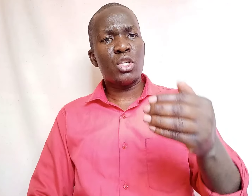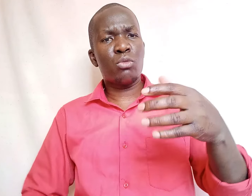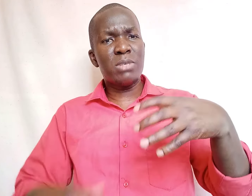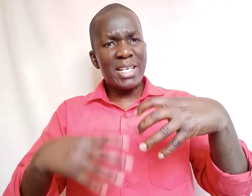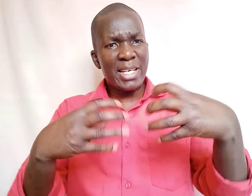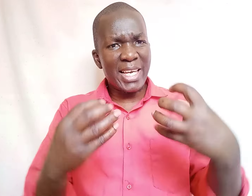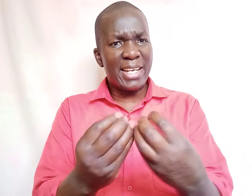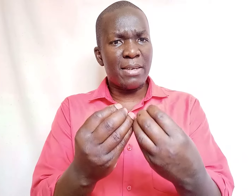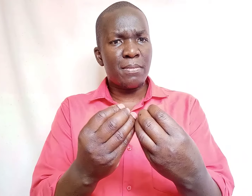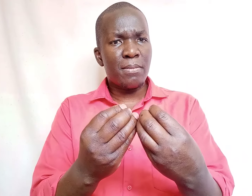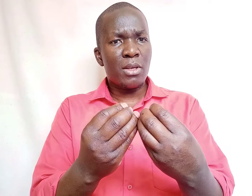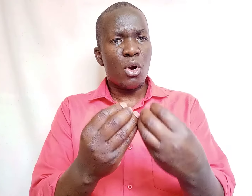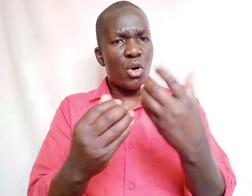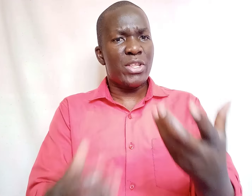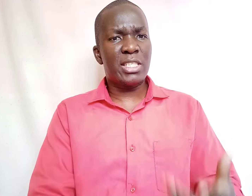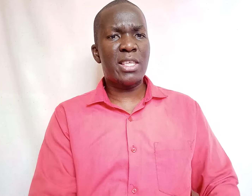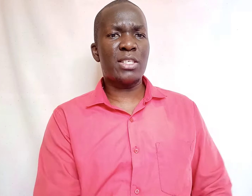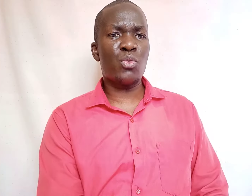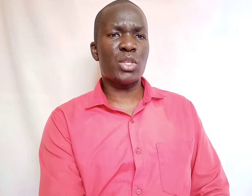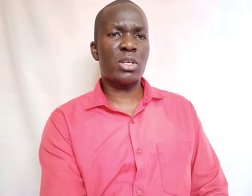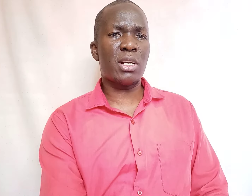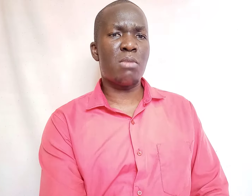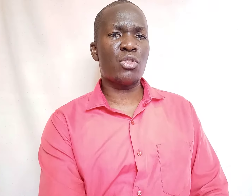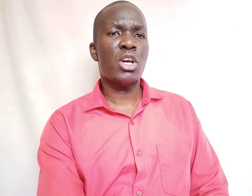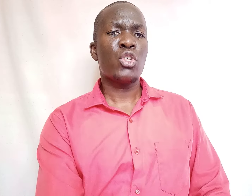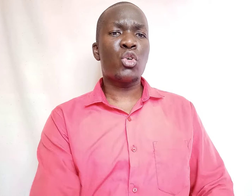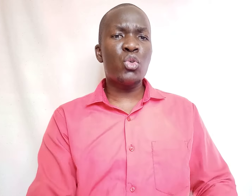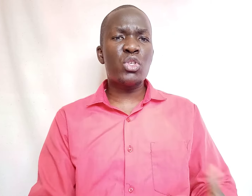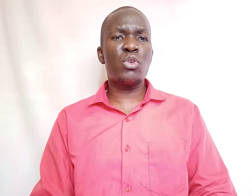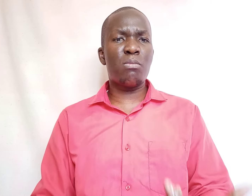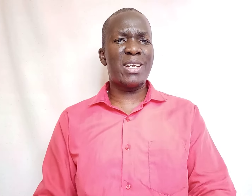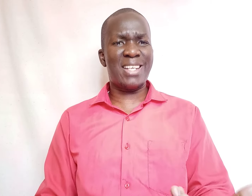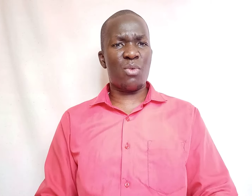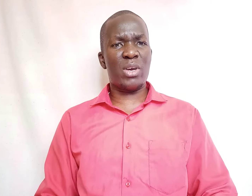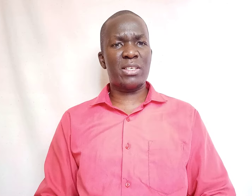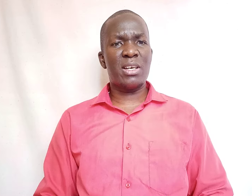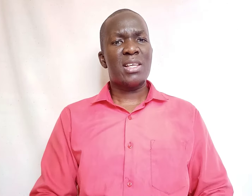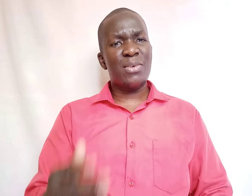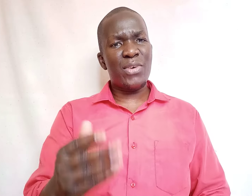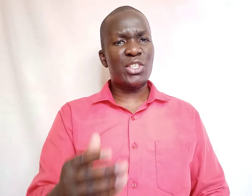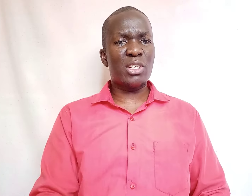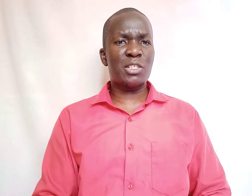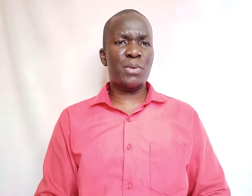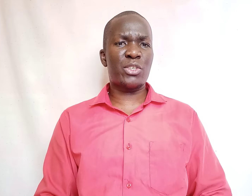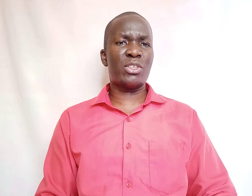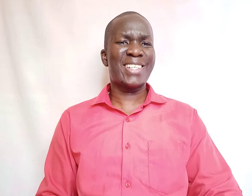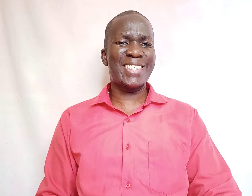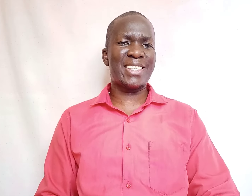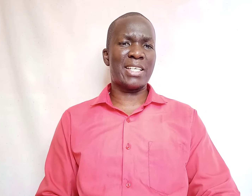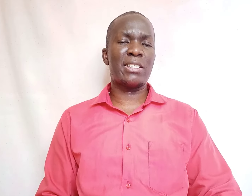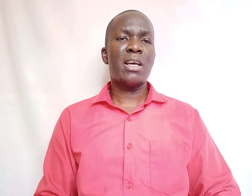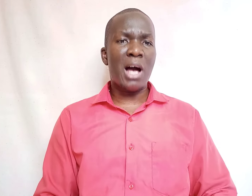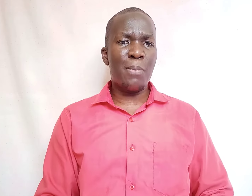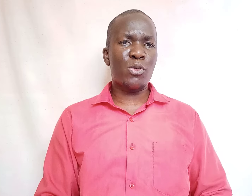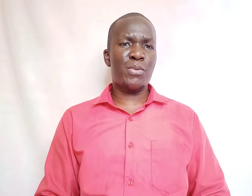to bring in all these things we are talking about. So use your body language, the facial expression, gestures